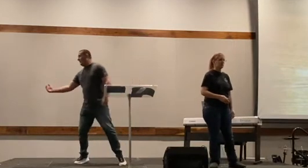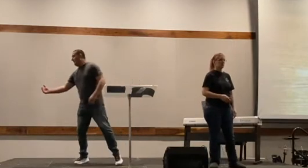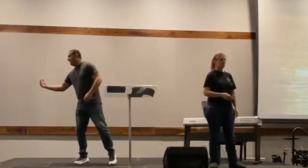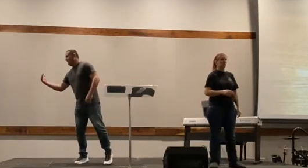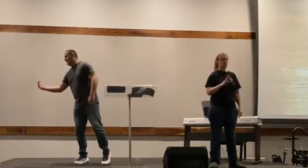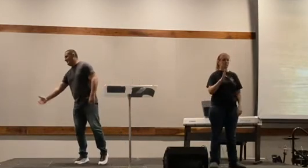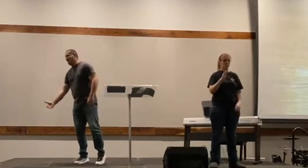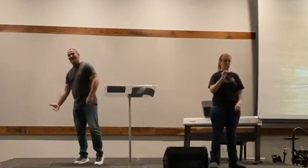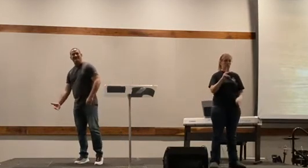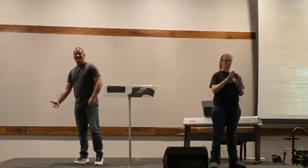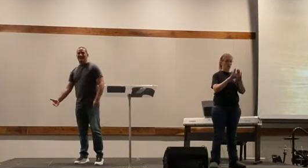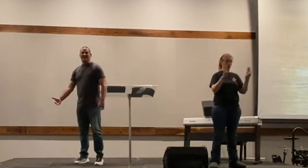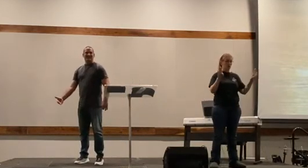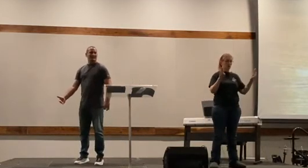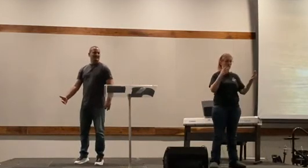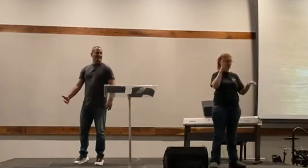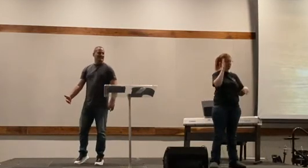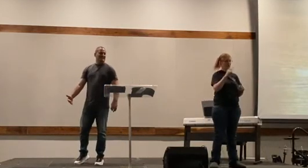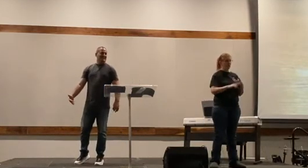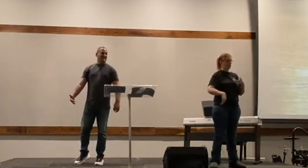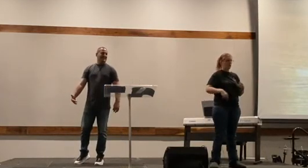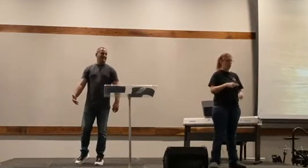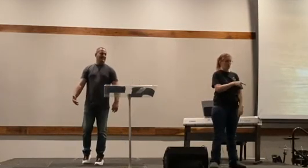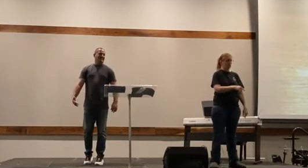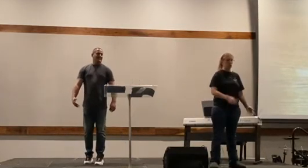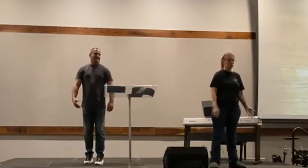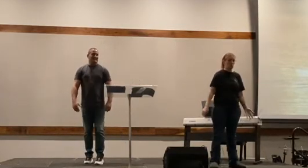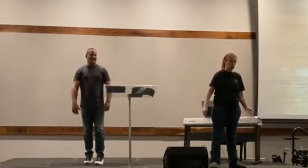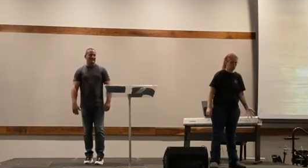Brick wall, it's never too late for you.